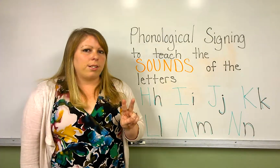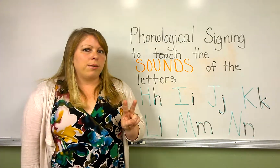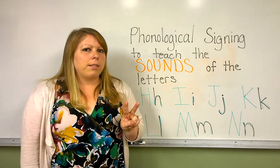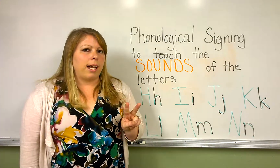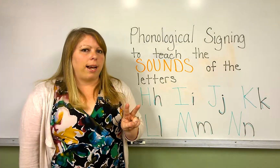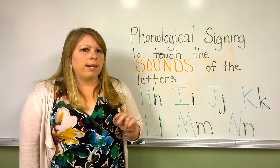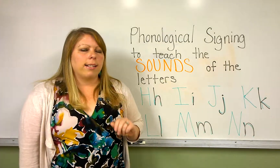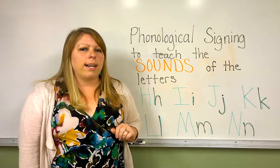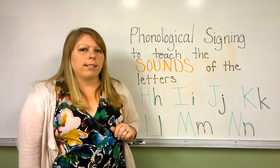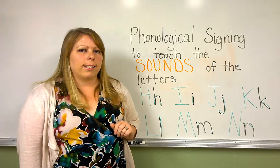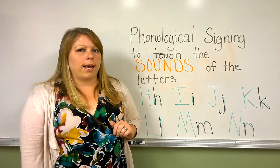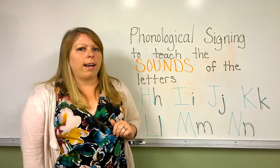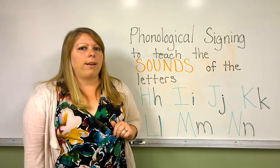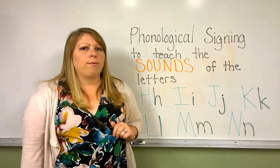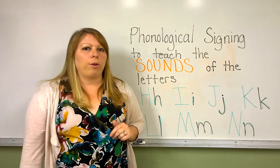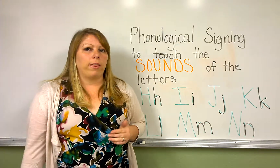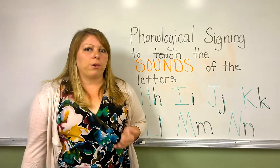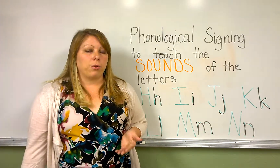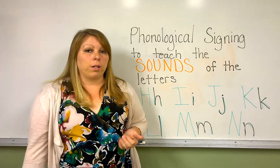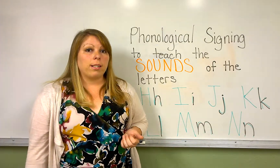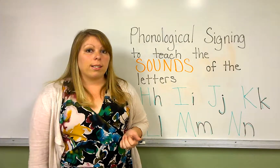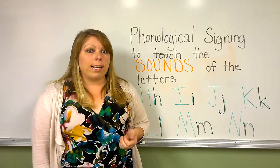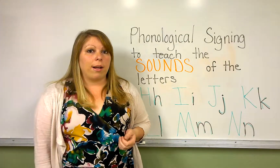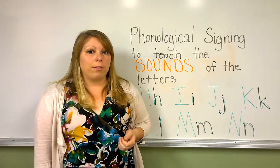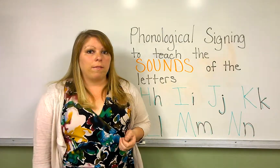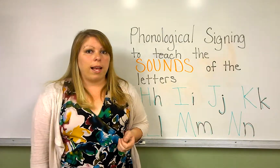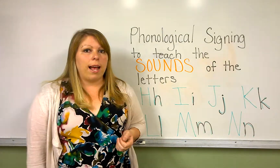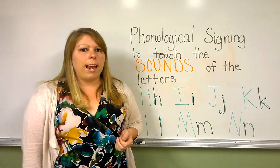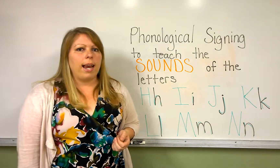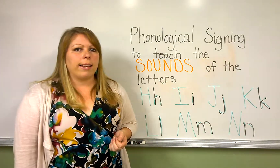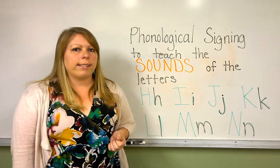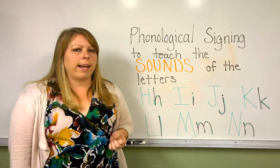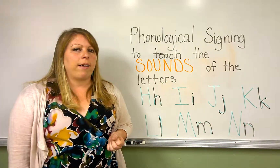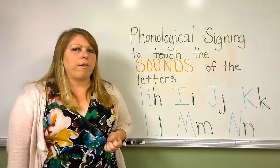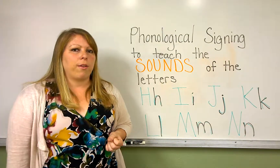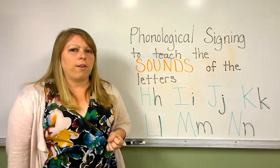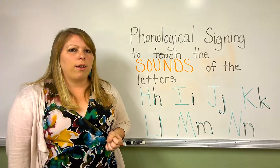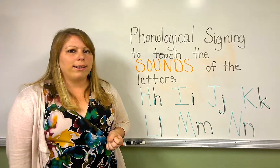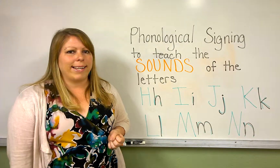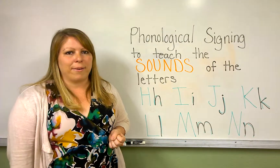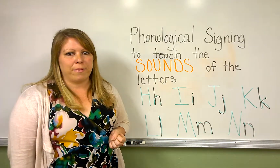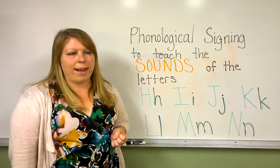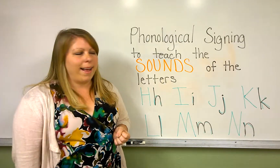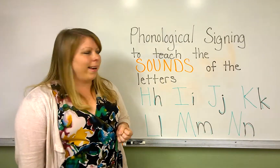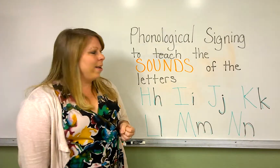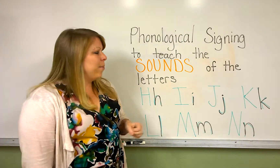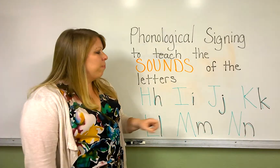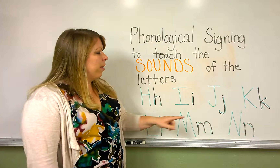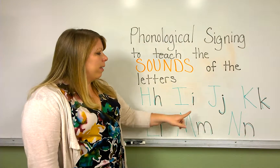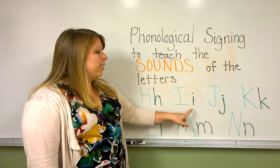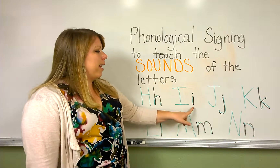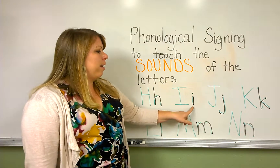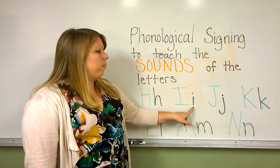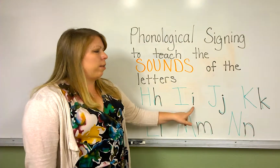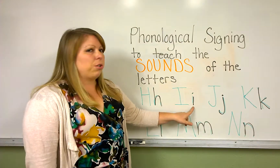two signs. It has a sign for the short sound of I and a sign for the long sound of I. The sign for the